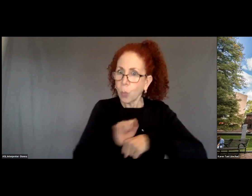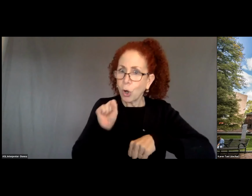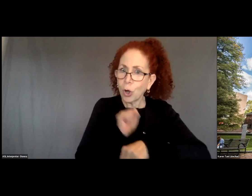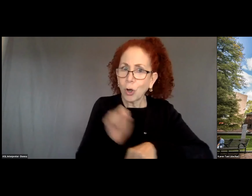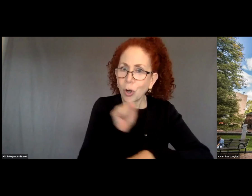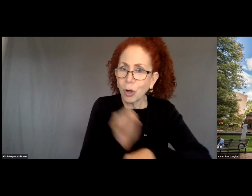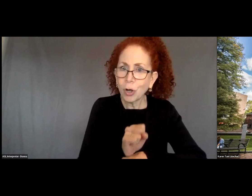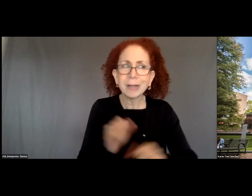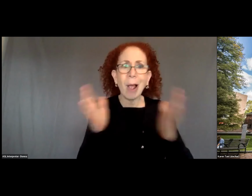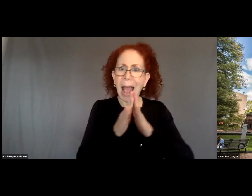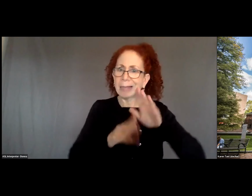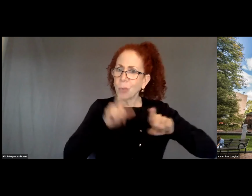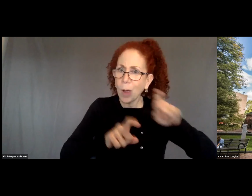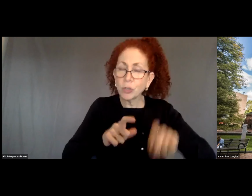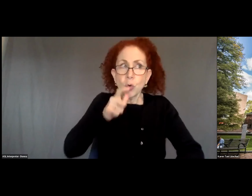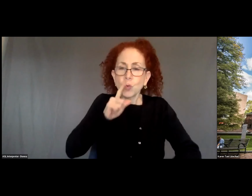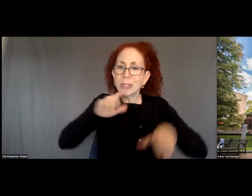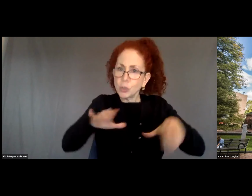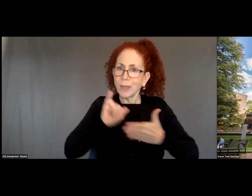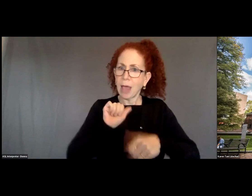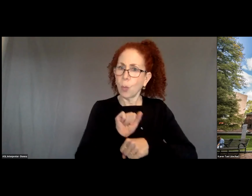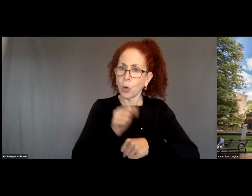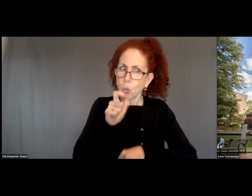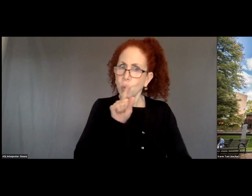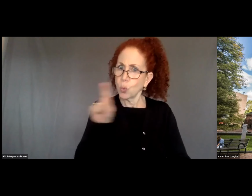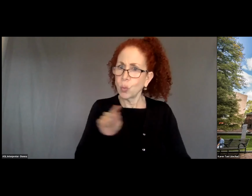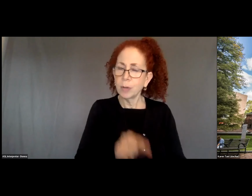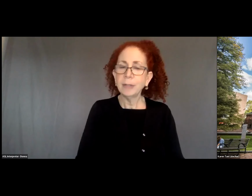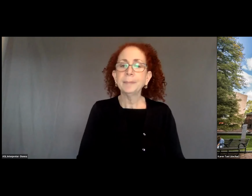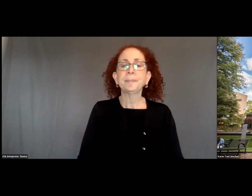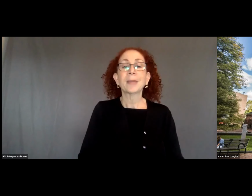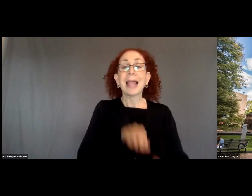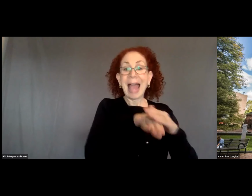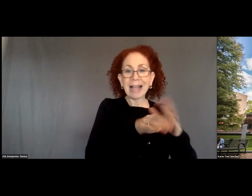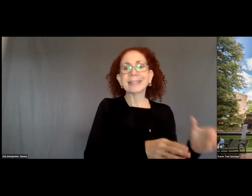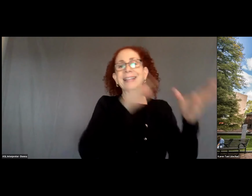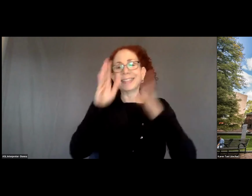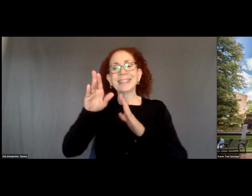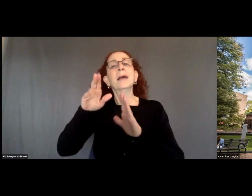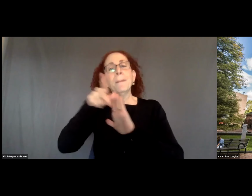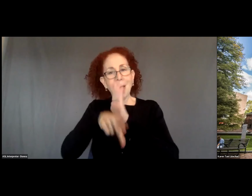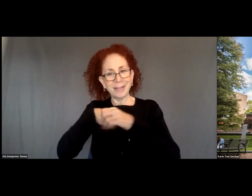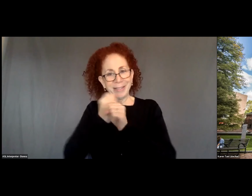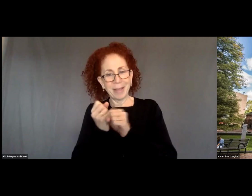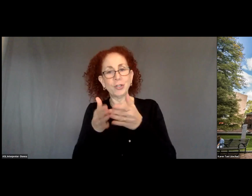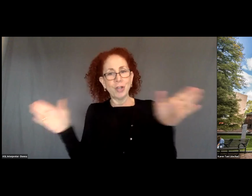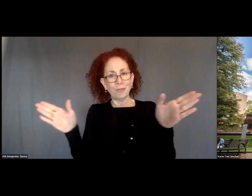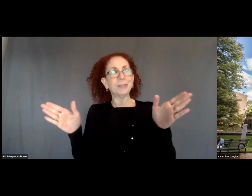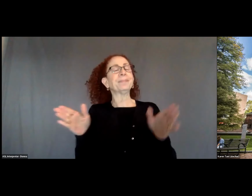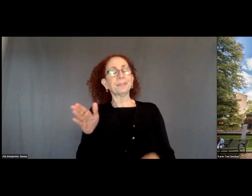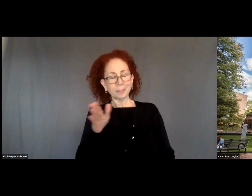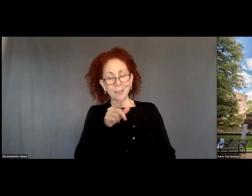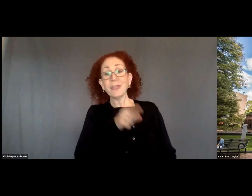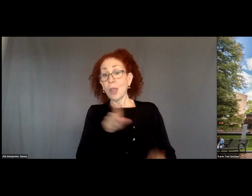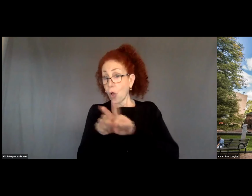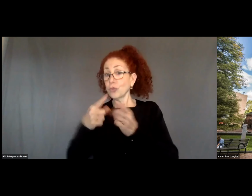important questions about who is doing that work. Turning from access to policymaking more generally, the panelists also talked about